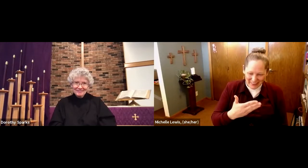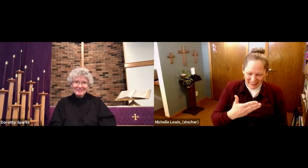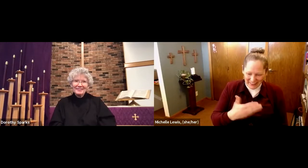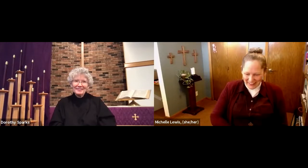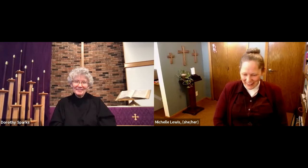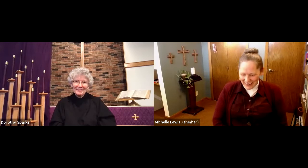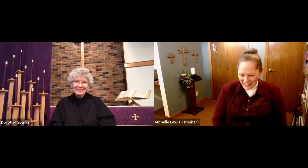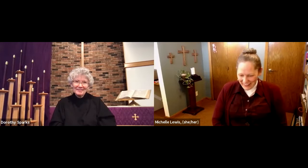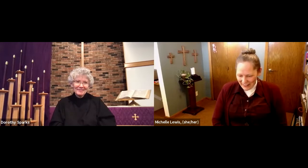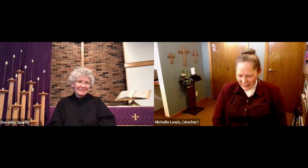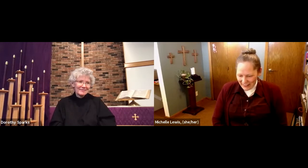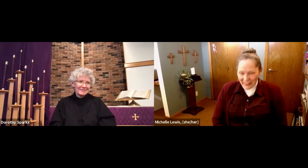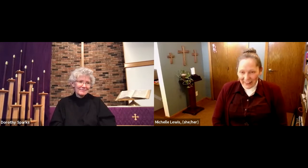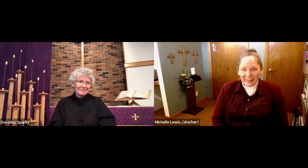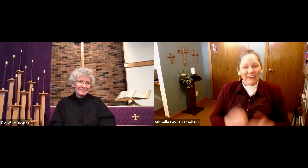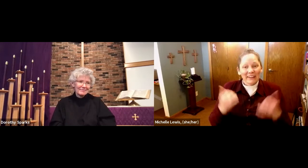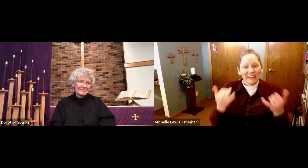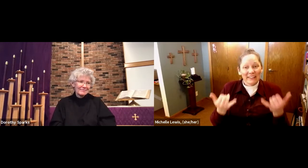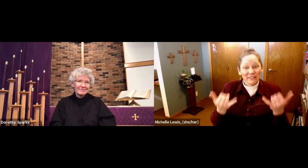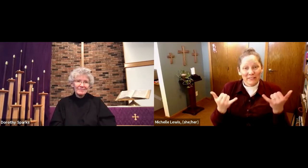Thank you, Deacon Dorothy.